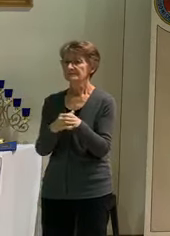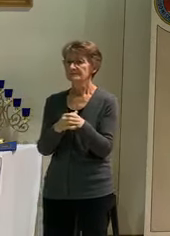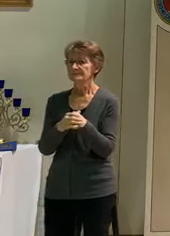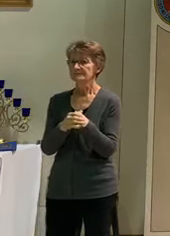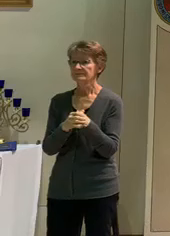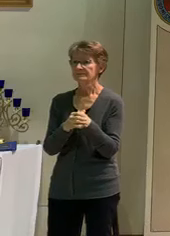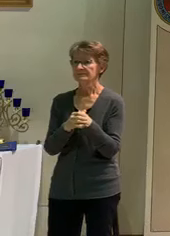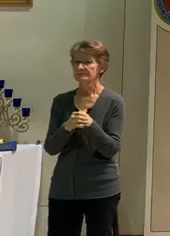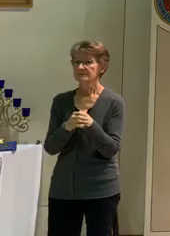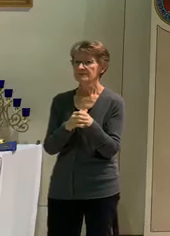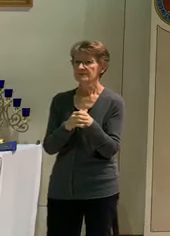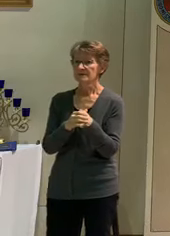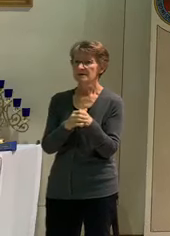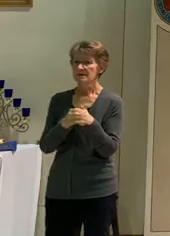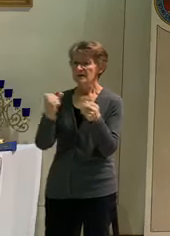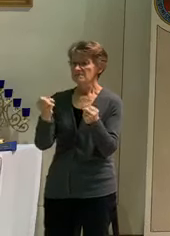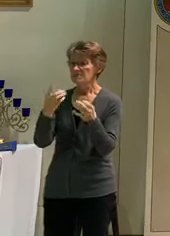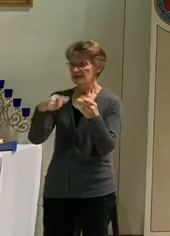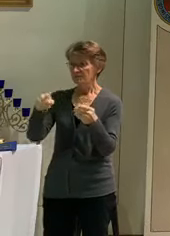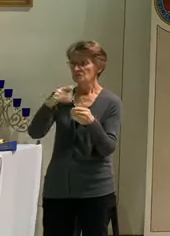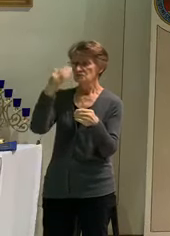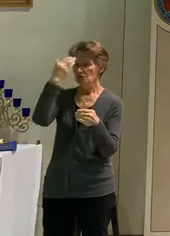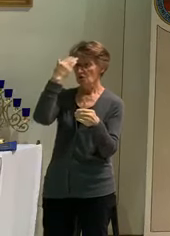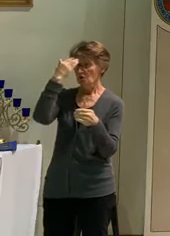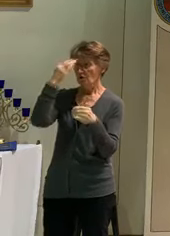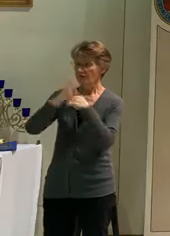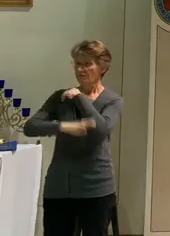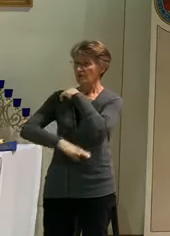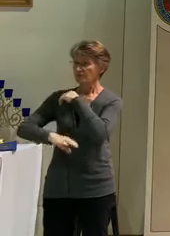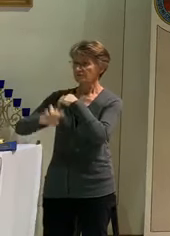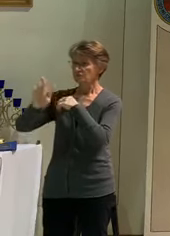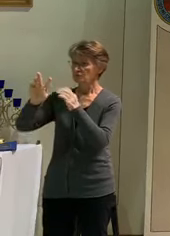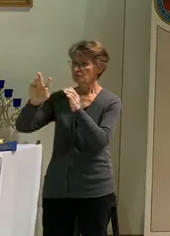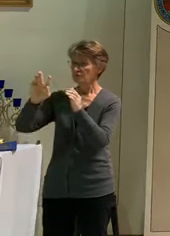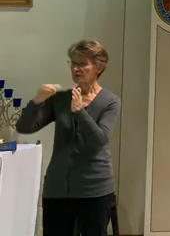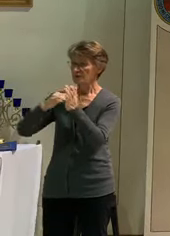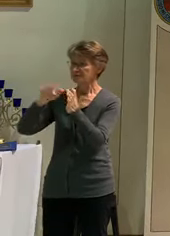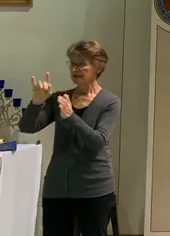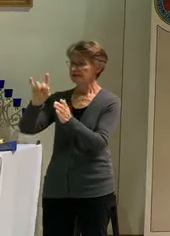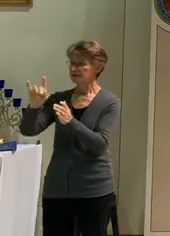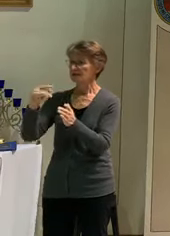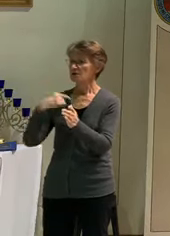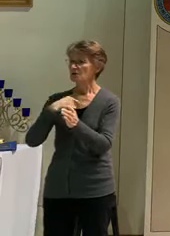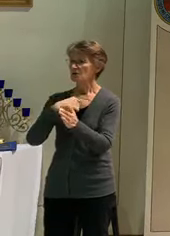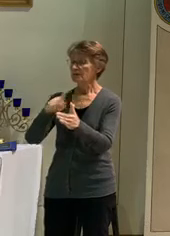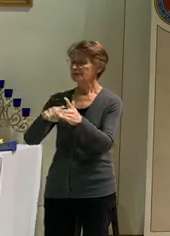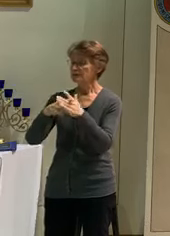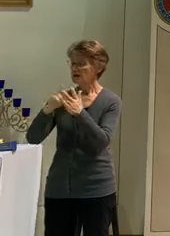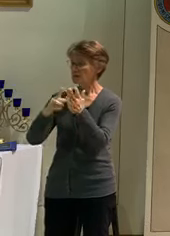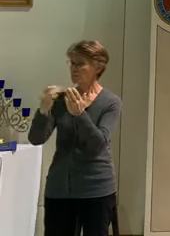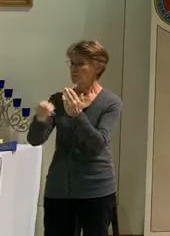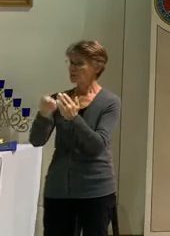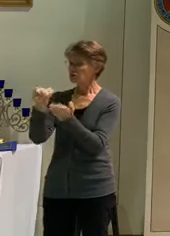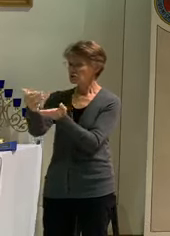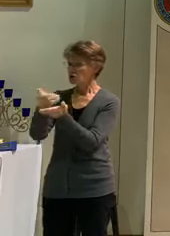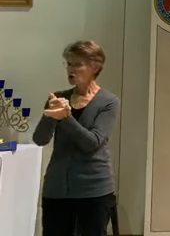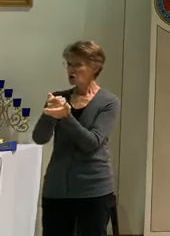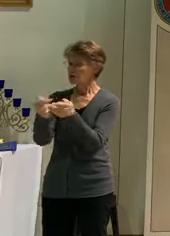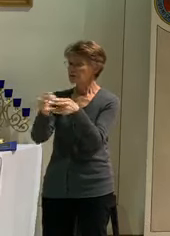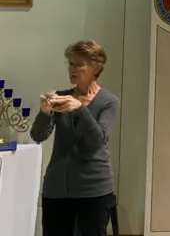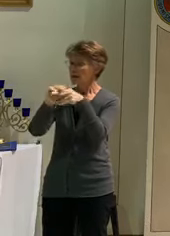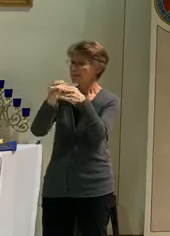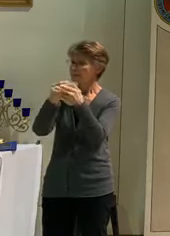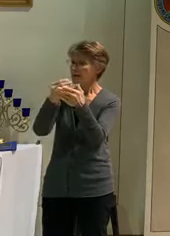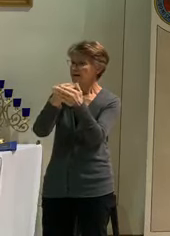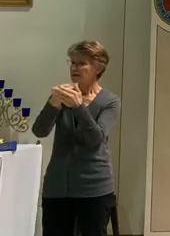As many of you know, in the fall of 2018, we started a project to raise money for a